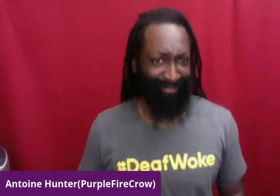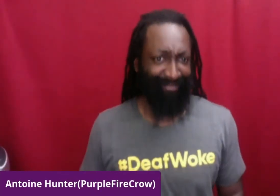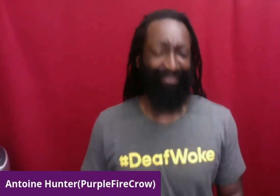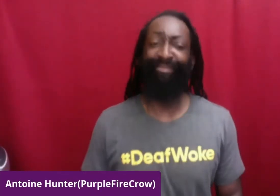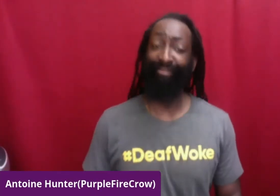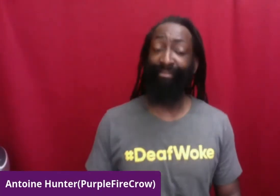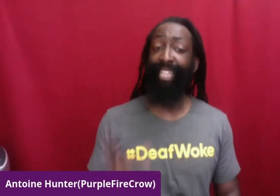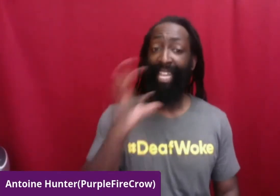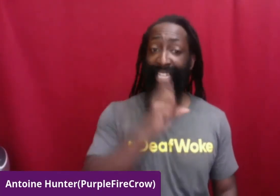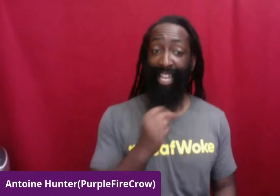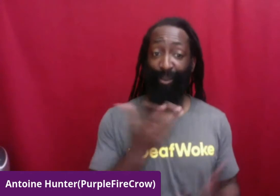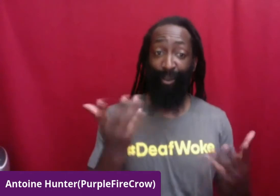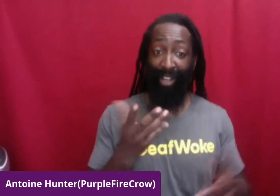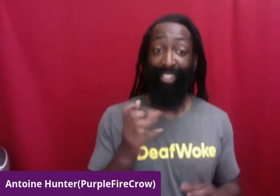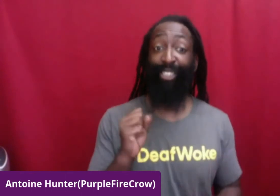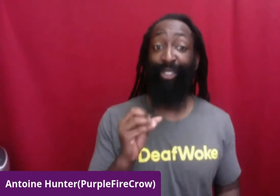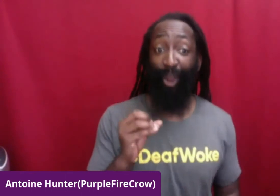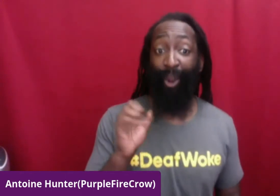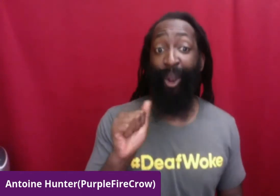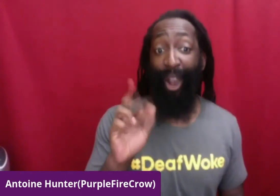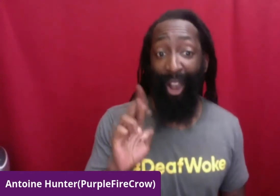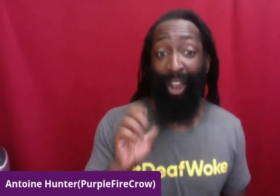They are beautiful, right?